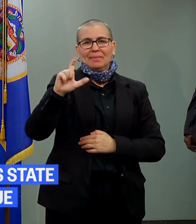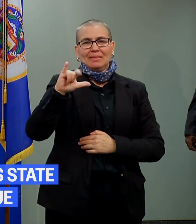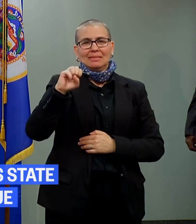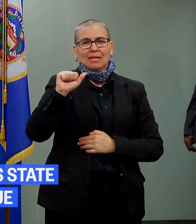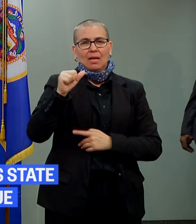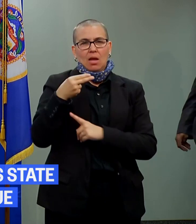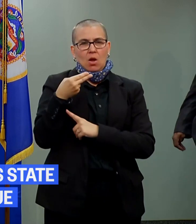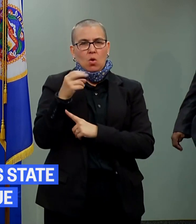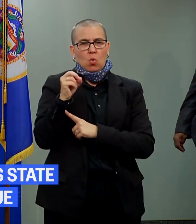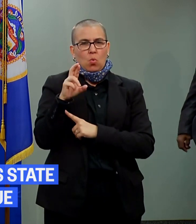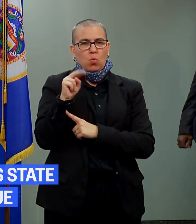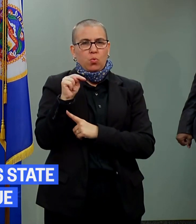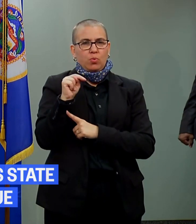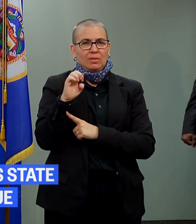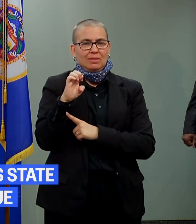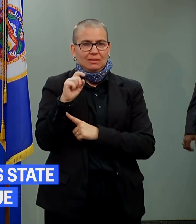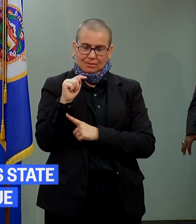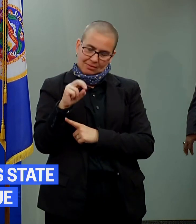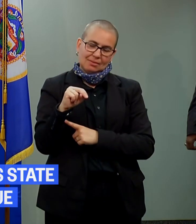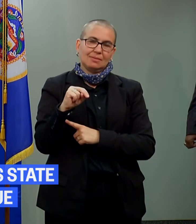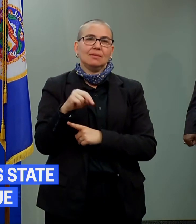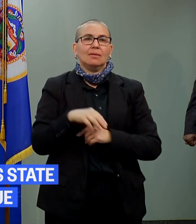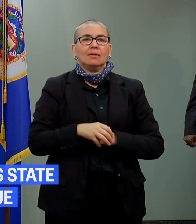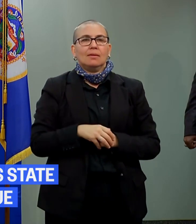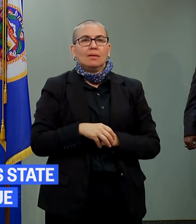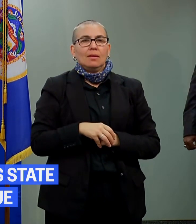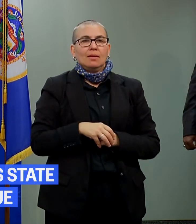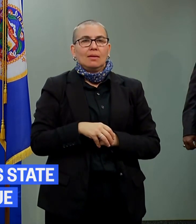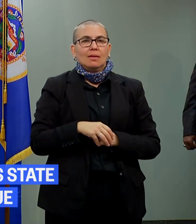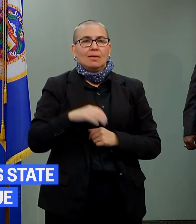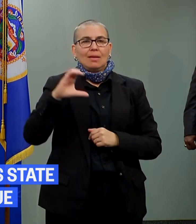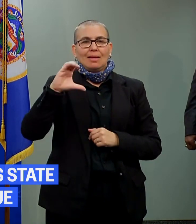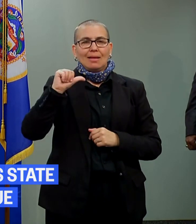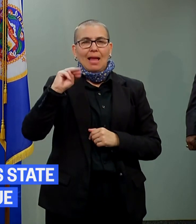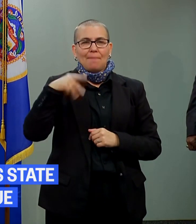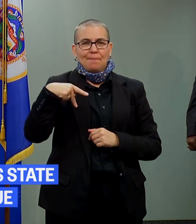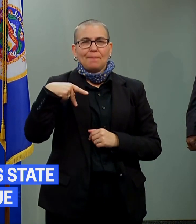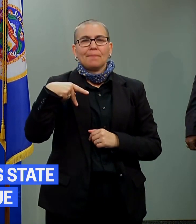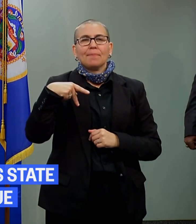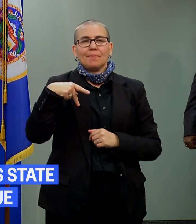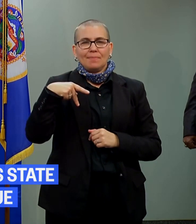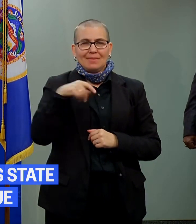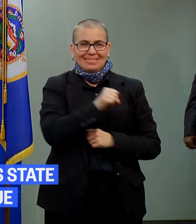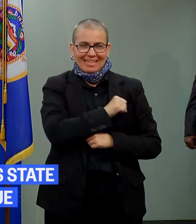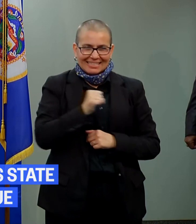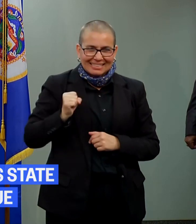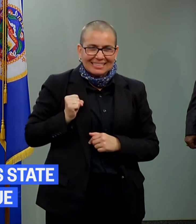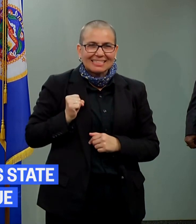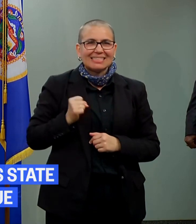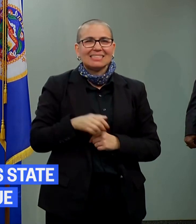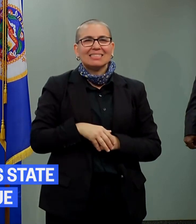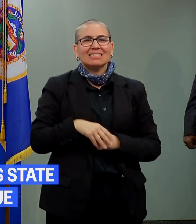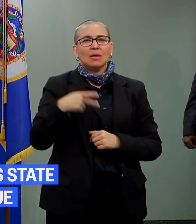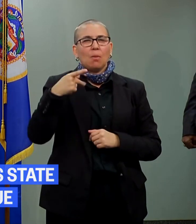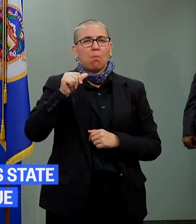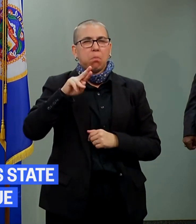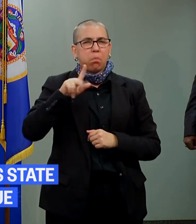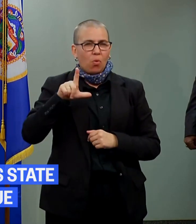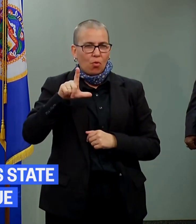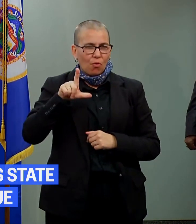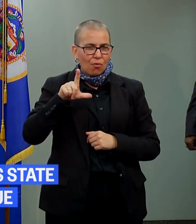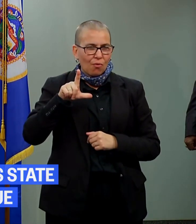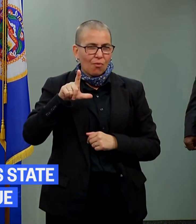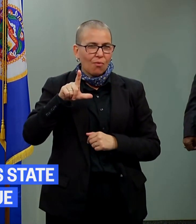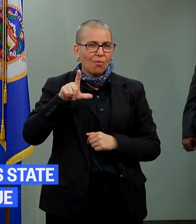Minnesota Senate, joined us by phone, and Majority Leader in the Minnesota Senate, Paul Gazelka, and Minority Leader Kurt Doubt joined us in the